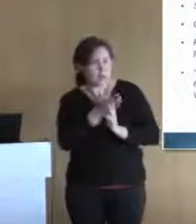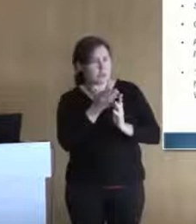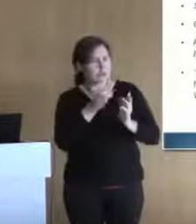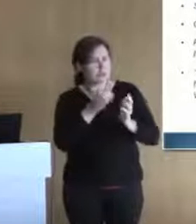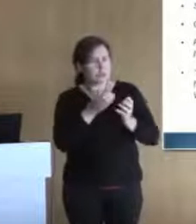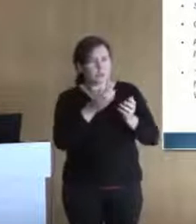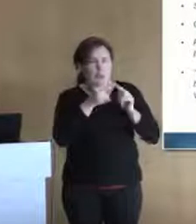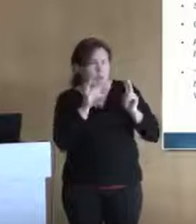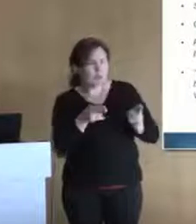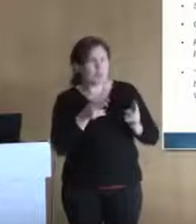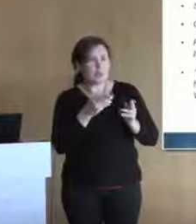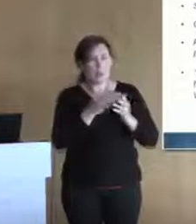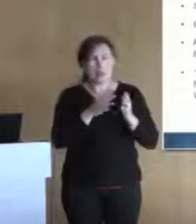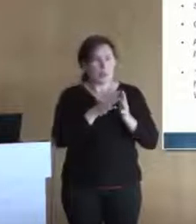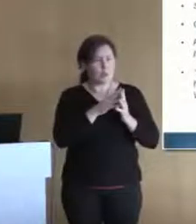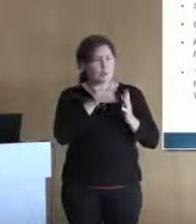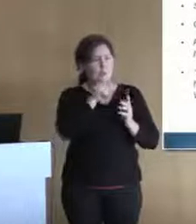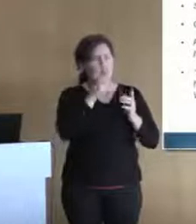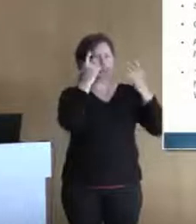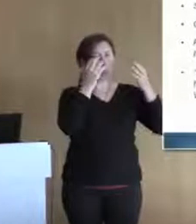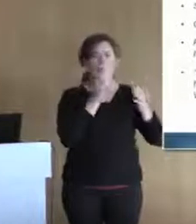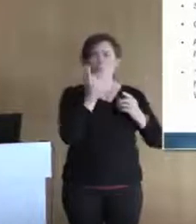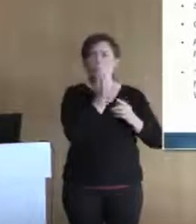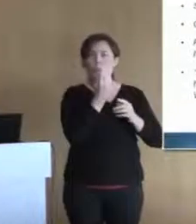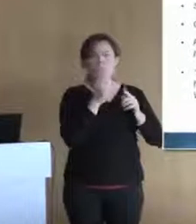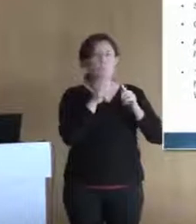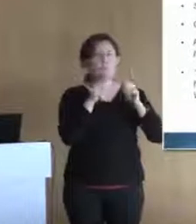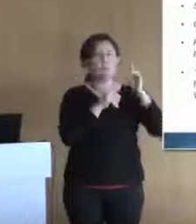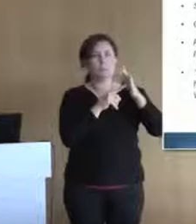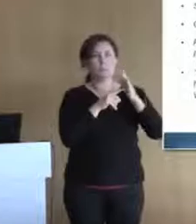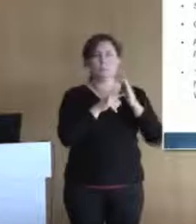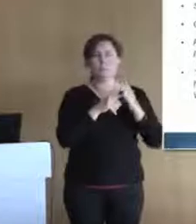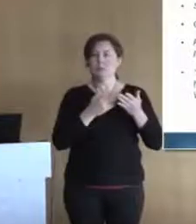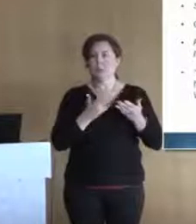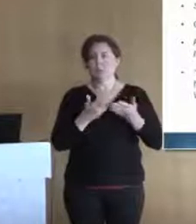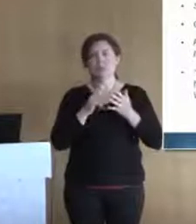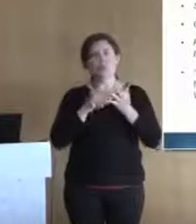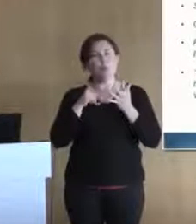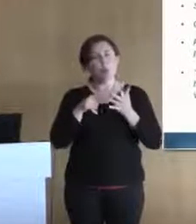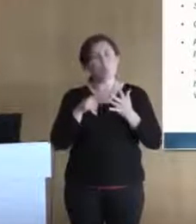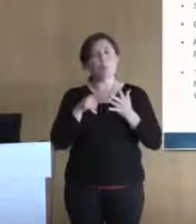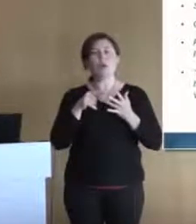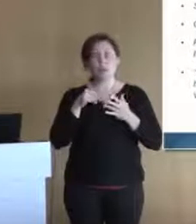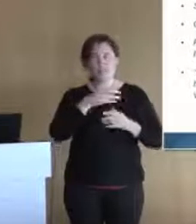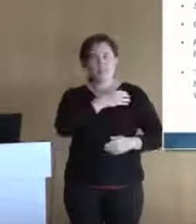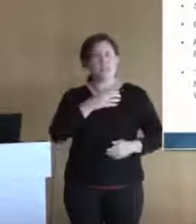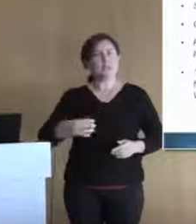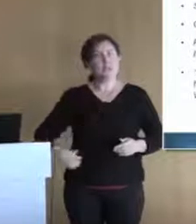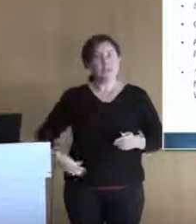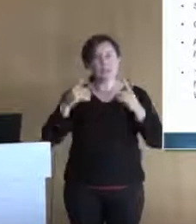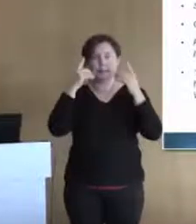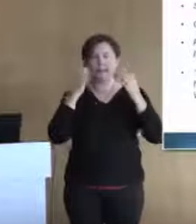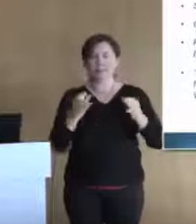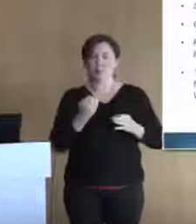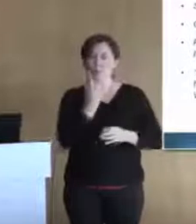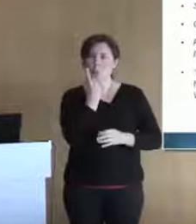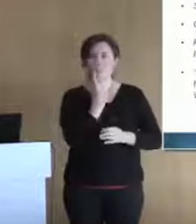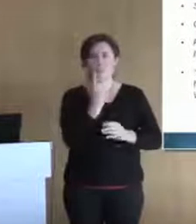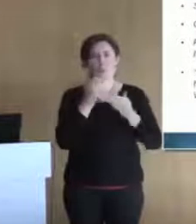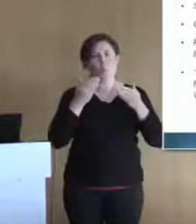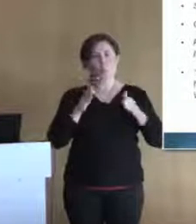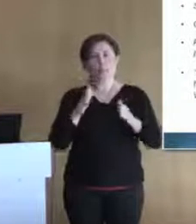incredibly complicated. And even with public housing, which I've run myself, it's very hard to